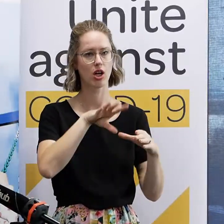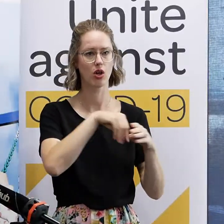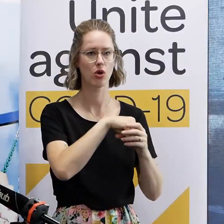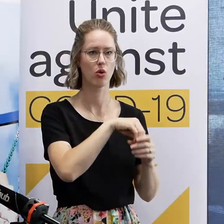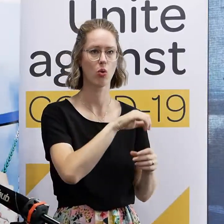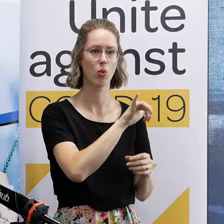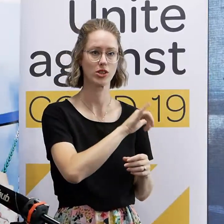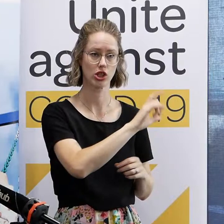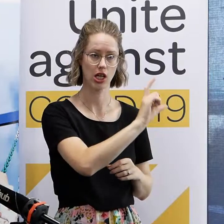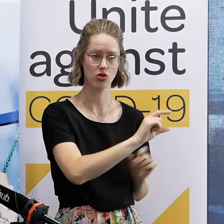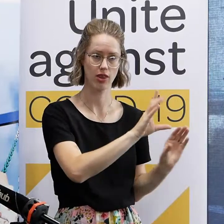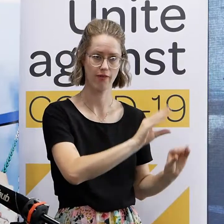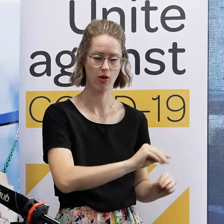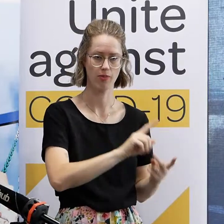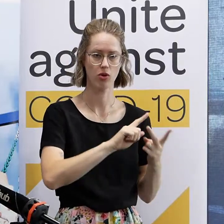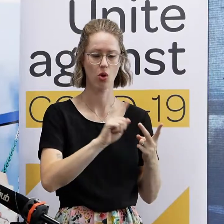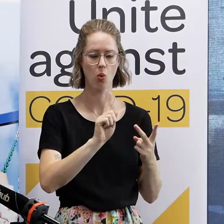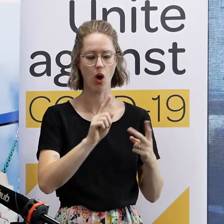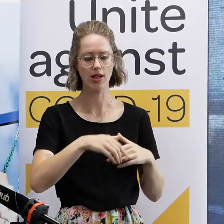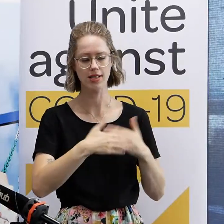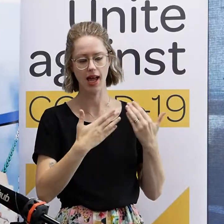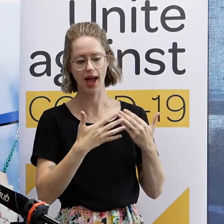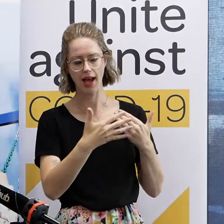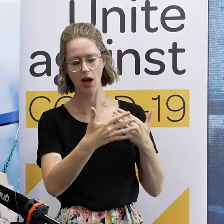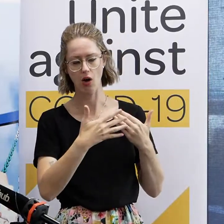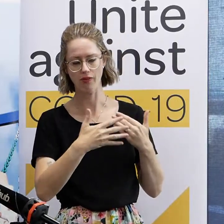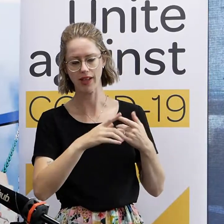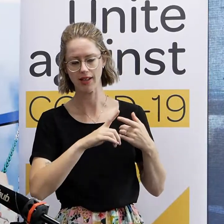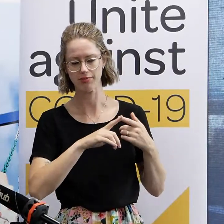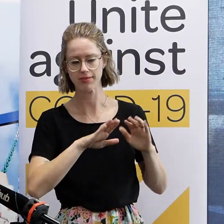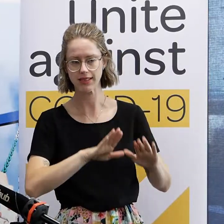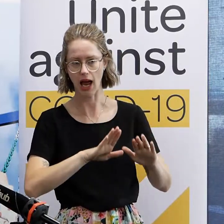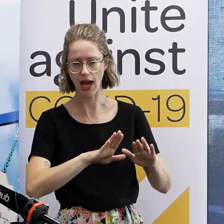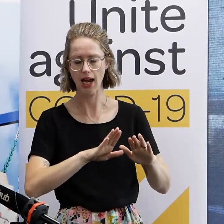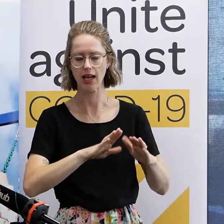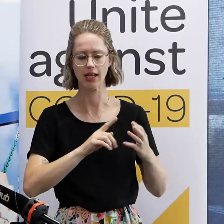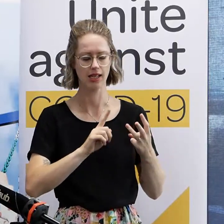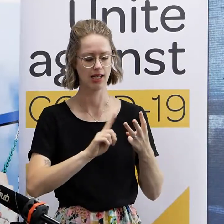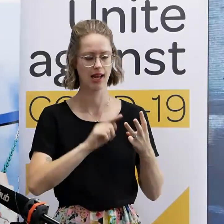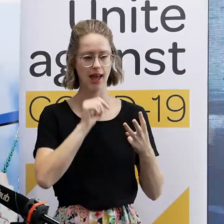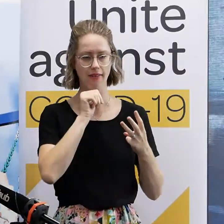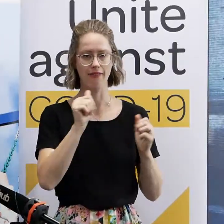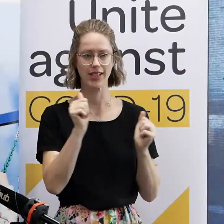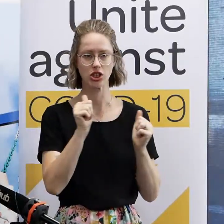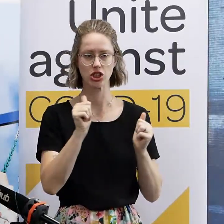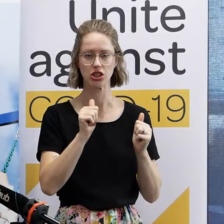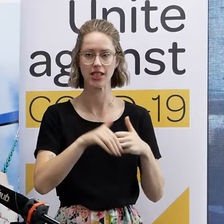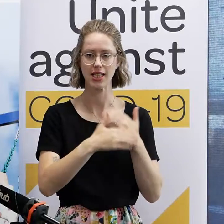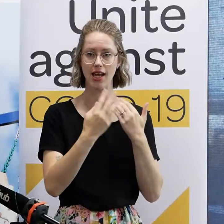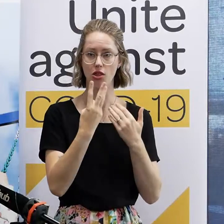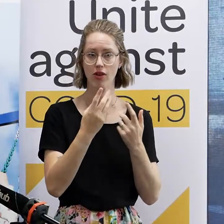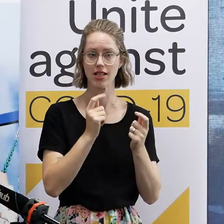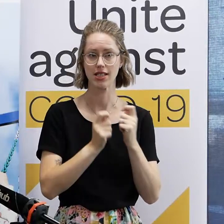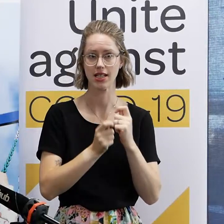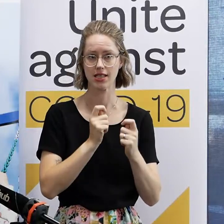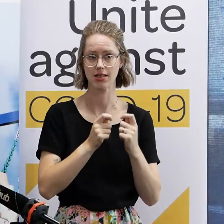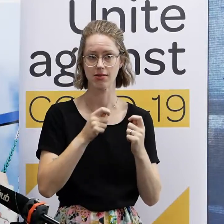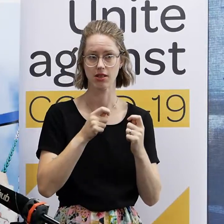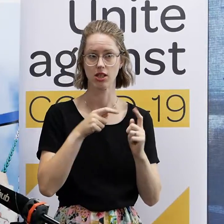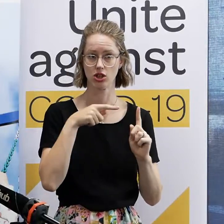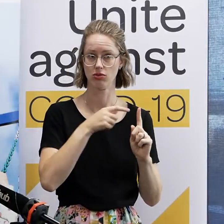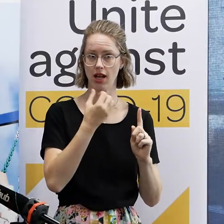origin, what day they're on in managed isolation, whether or not they've had their day 3 test, which she